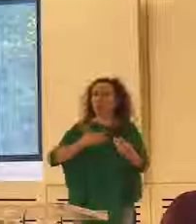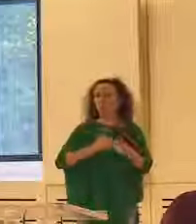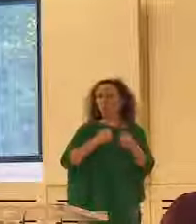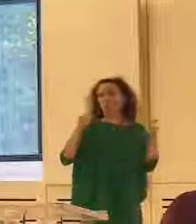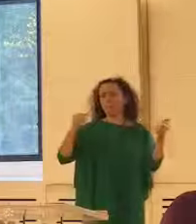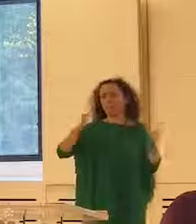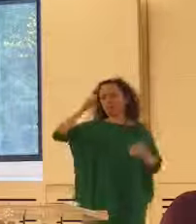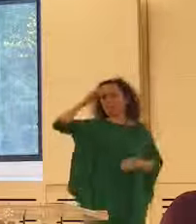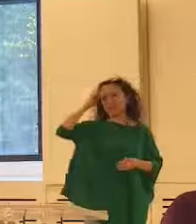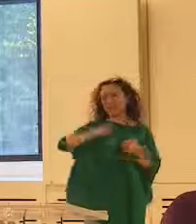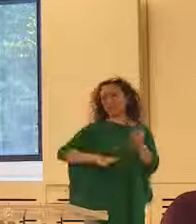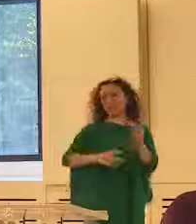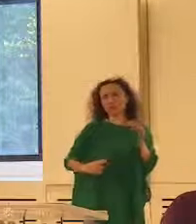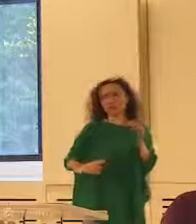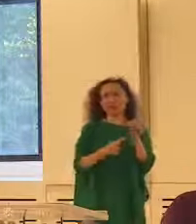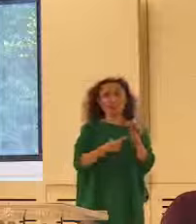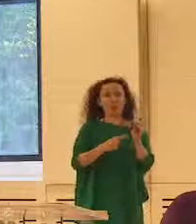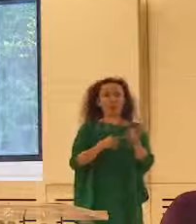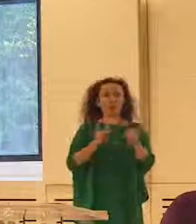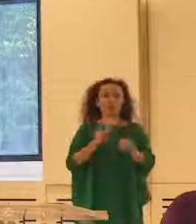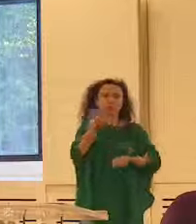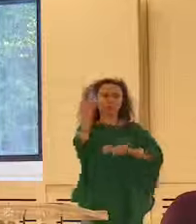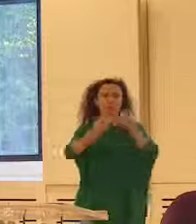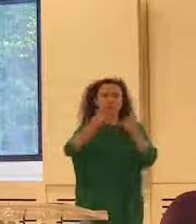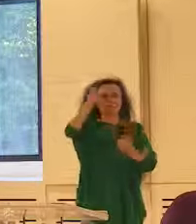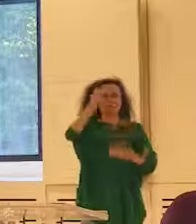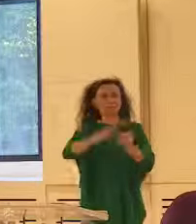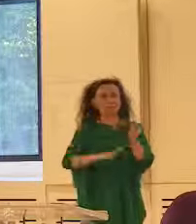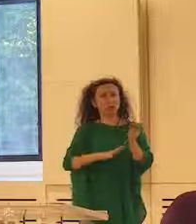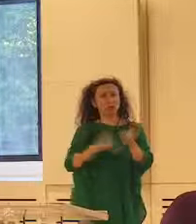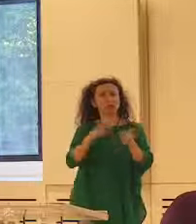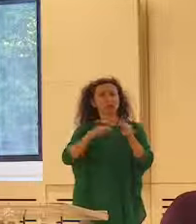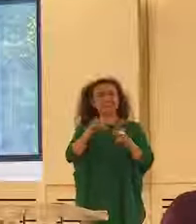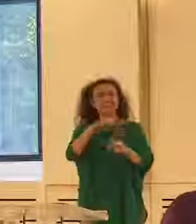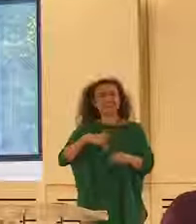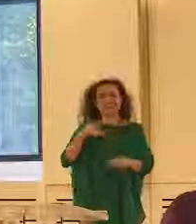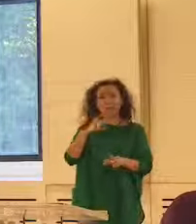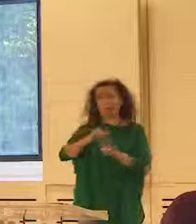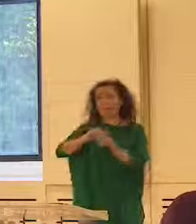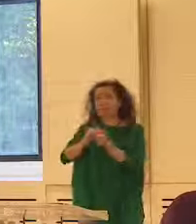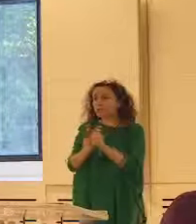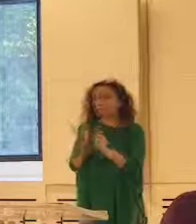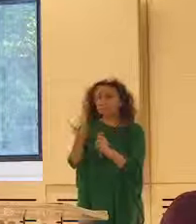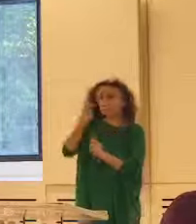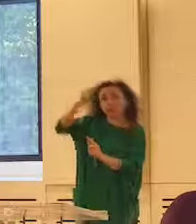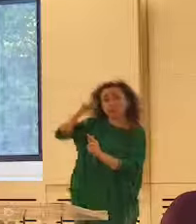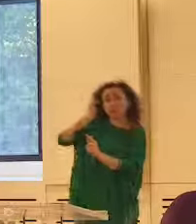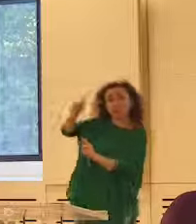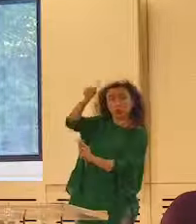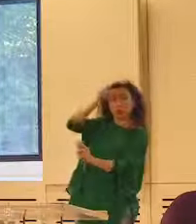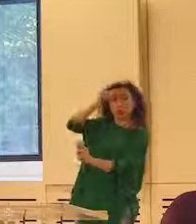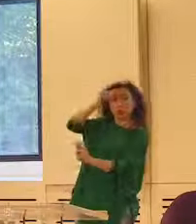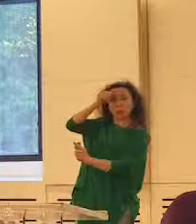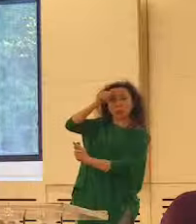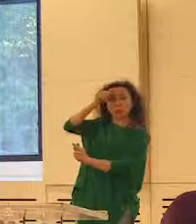Thank you, James, for being open about your experience. It's so important to share experience. If you think your friend or someone you